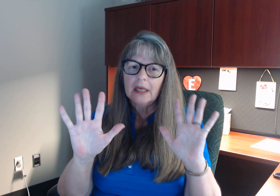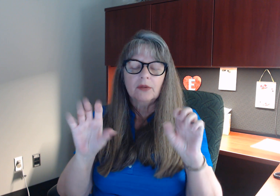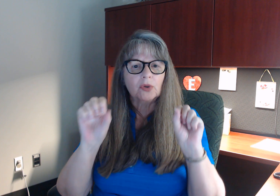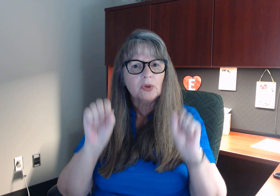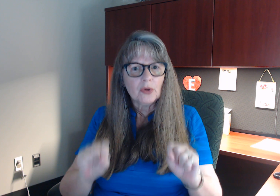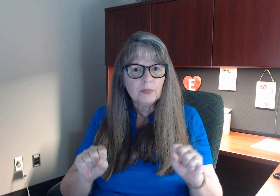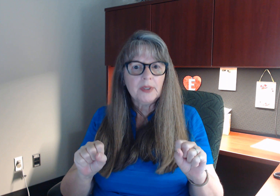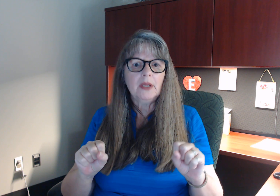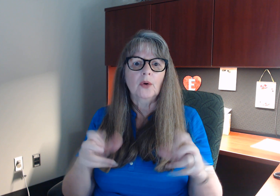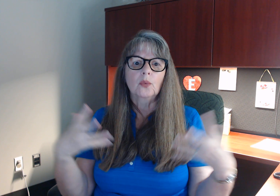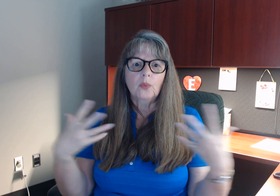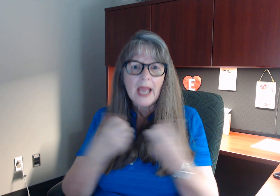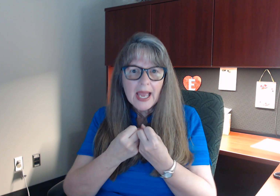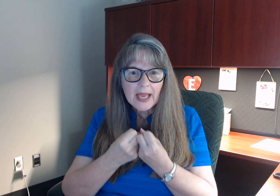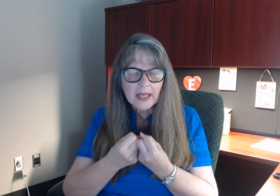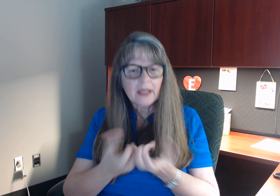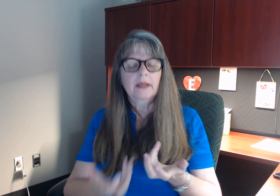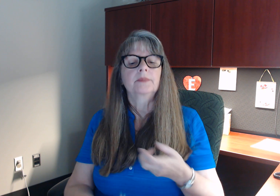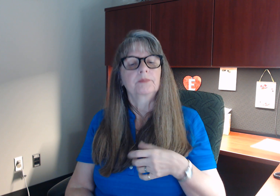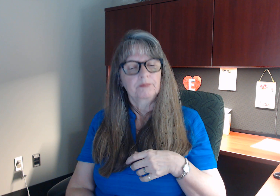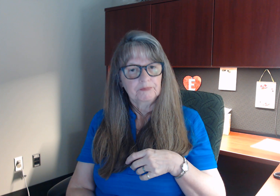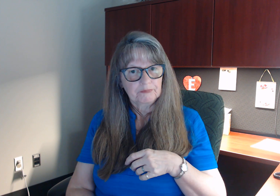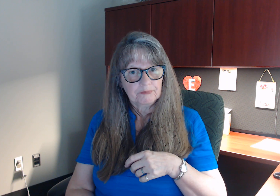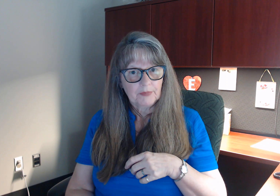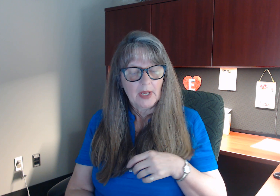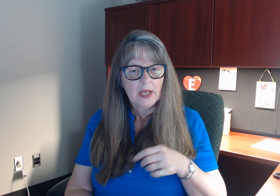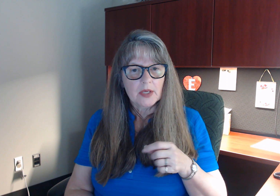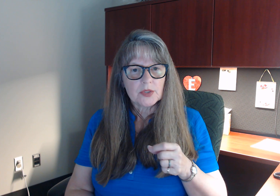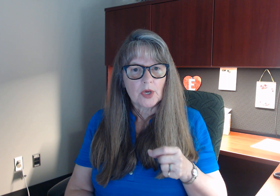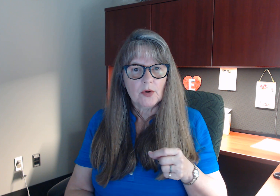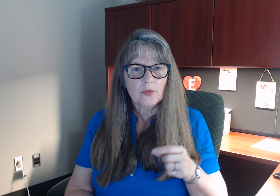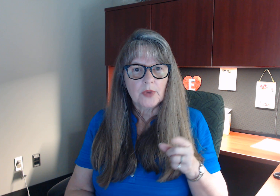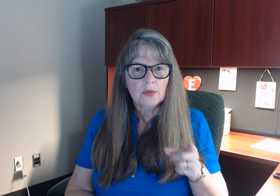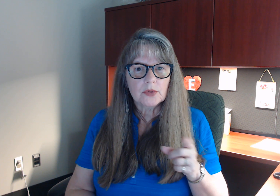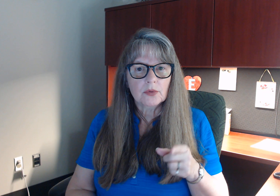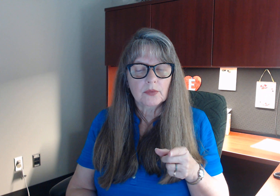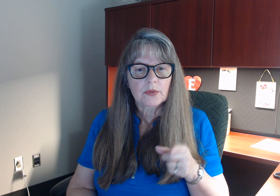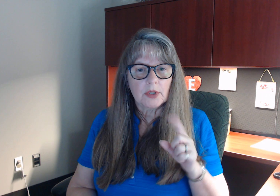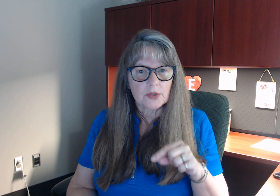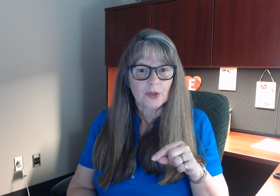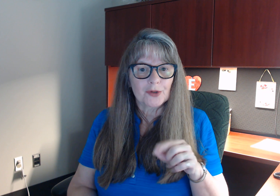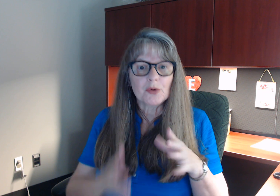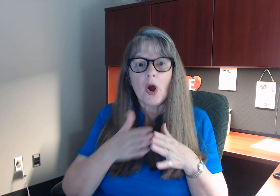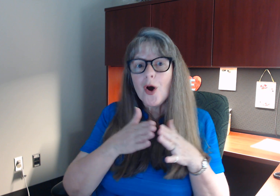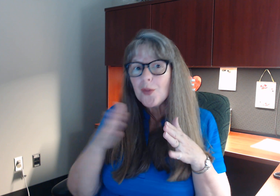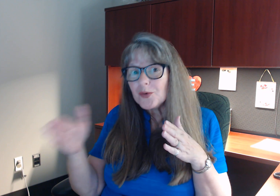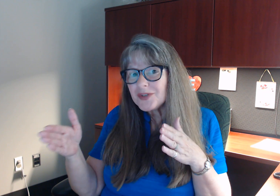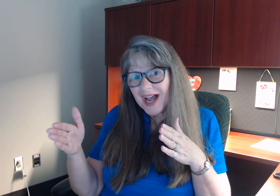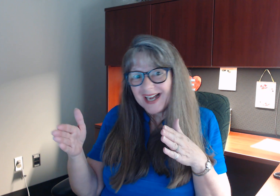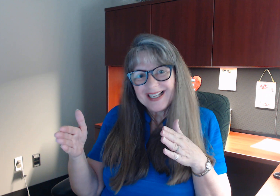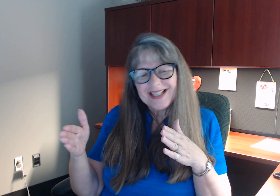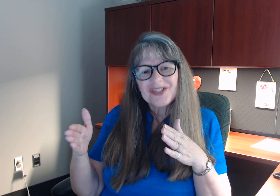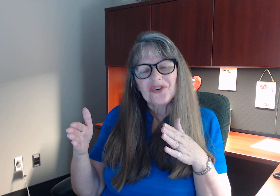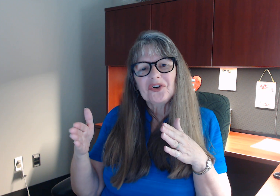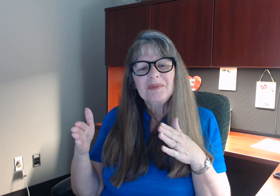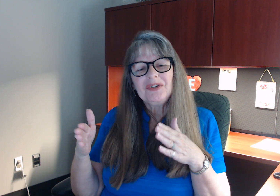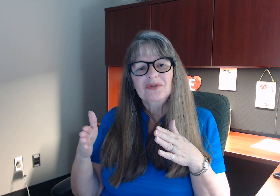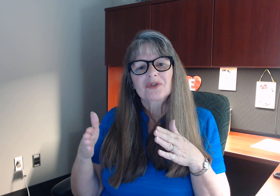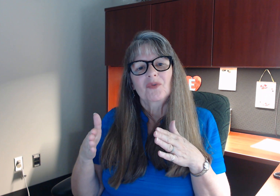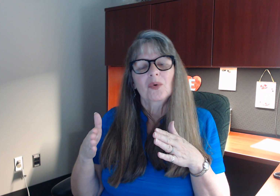There could be a wreck. So those are the concerns. So all those signs are going to be used for